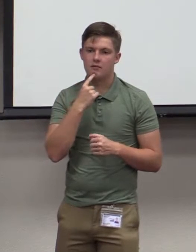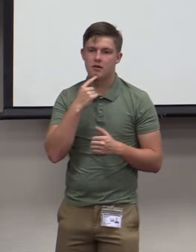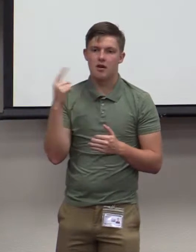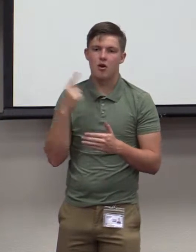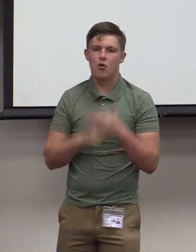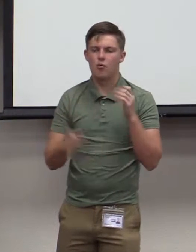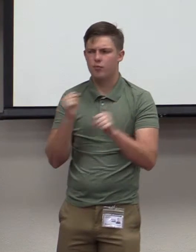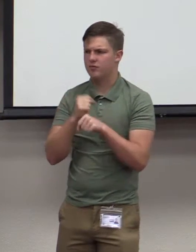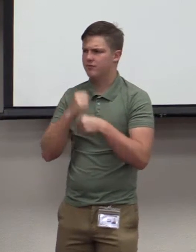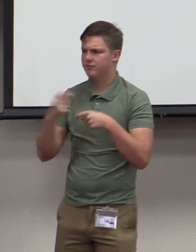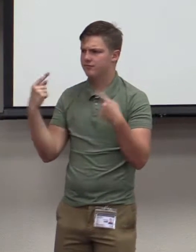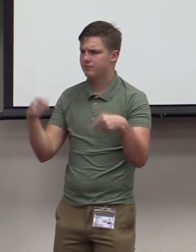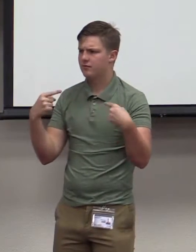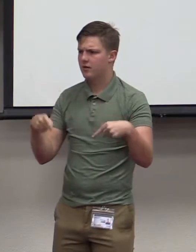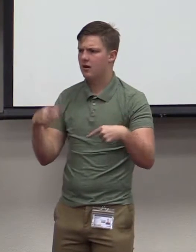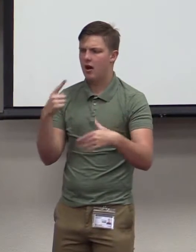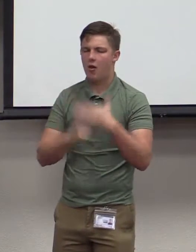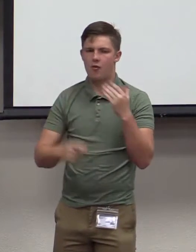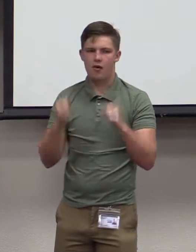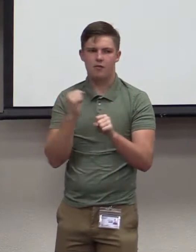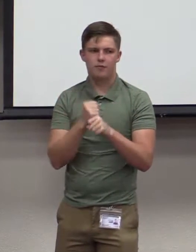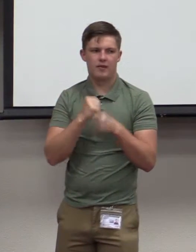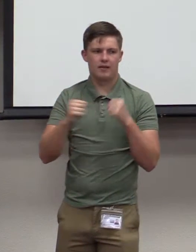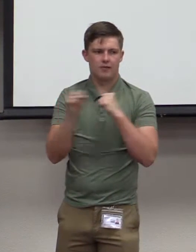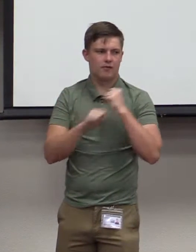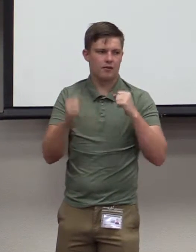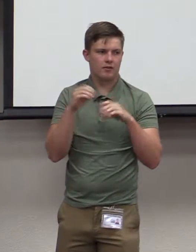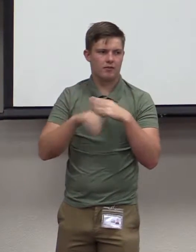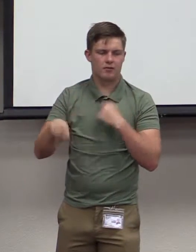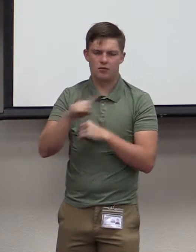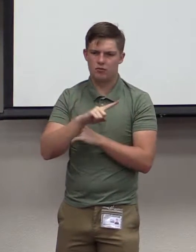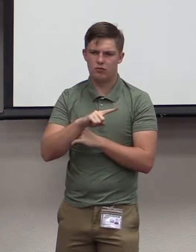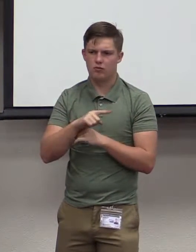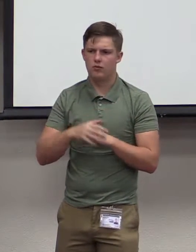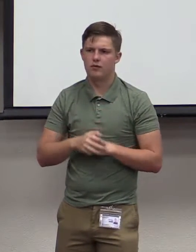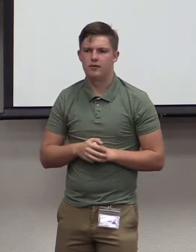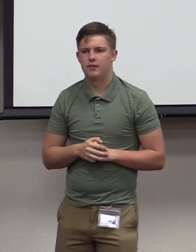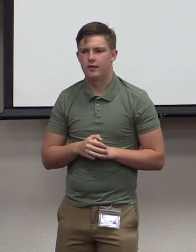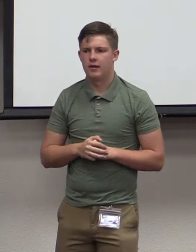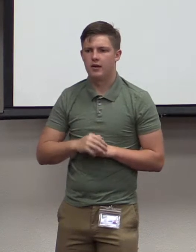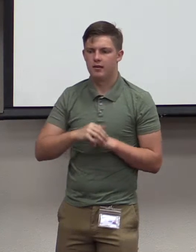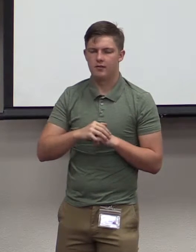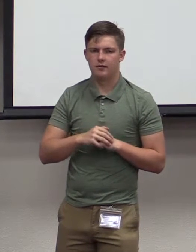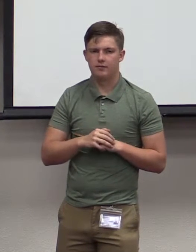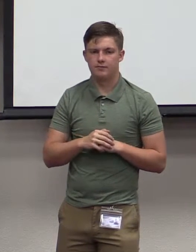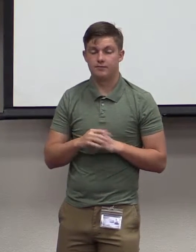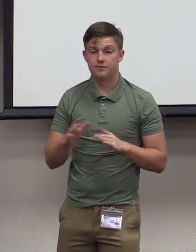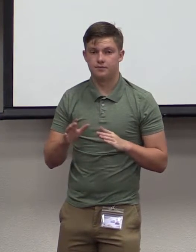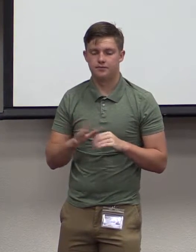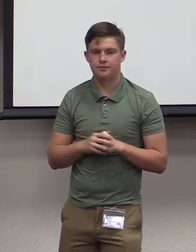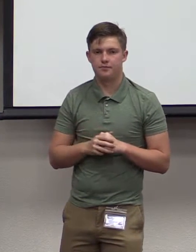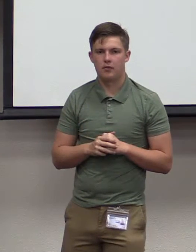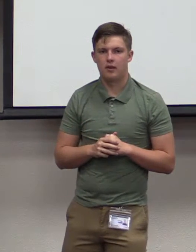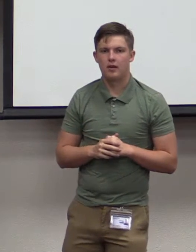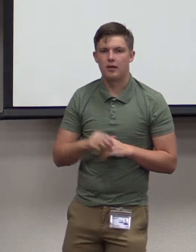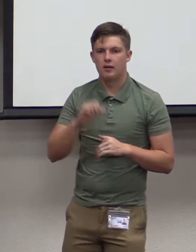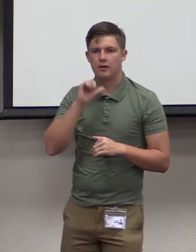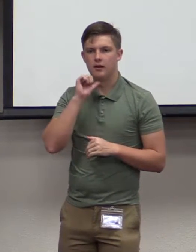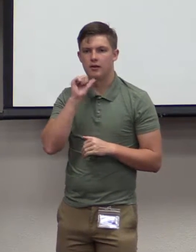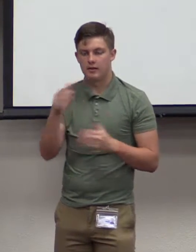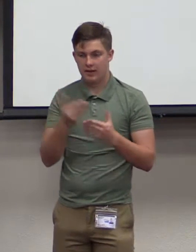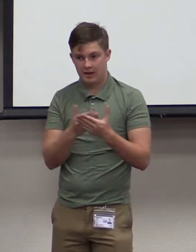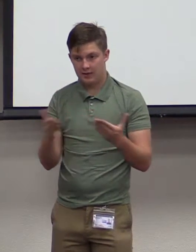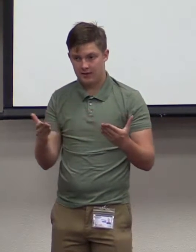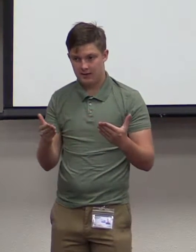causes quarrels and what causes fights among you? It is not it is not